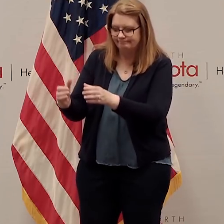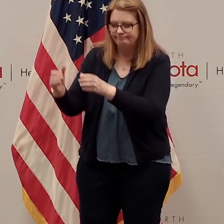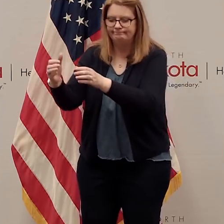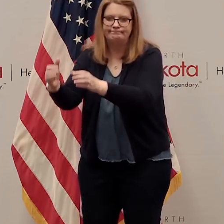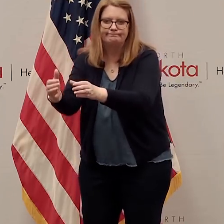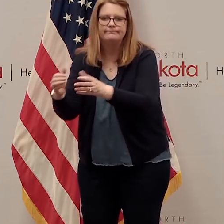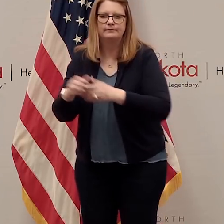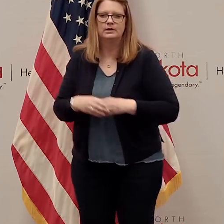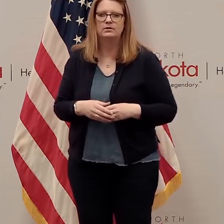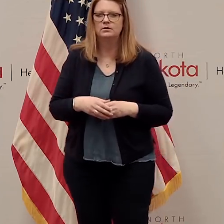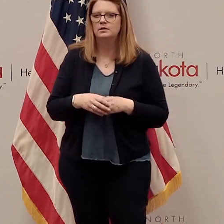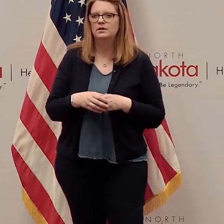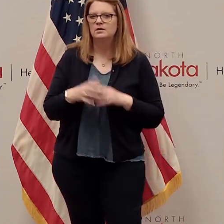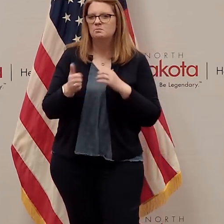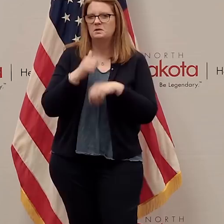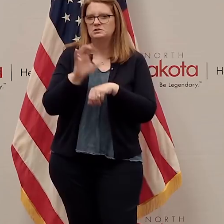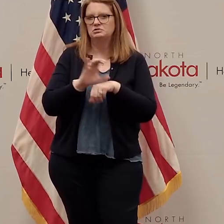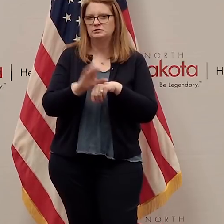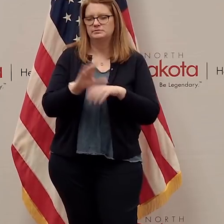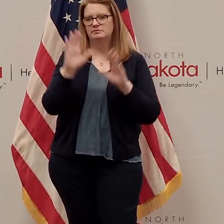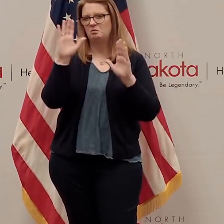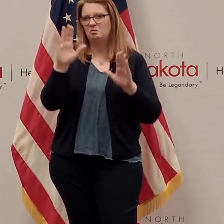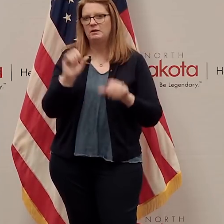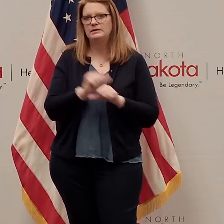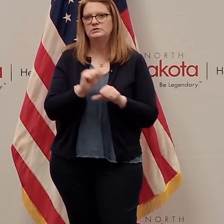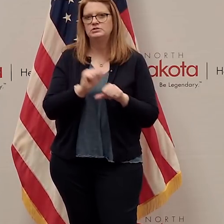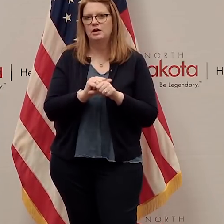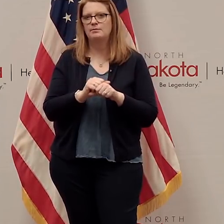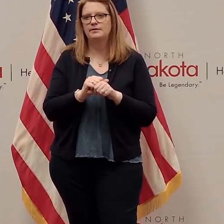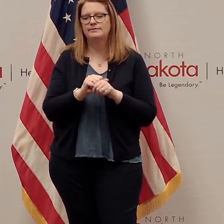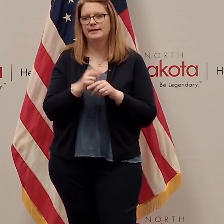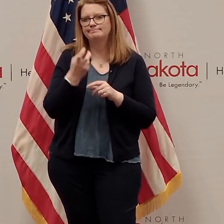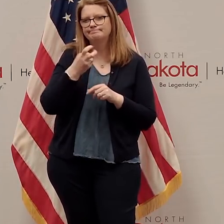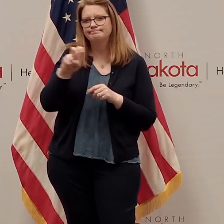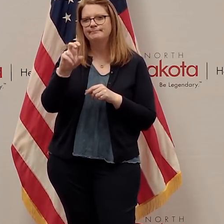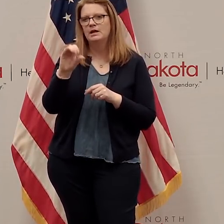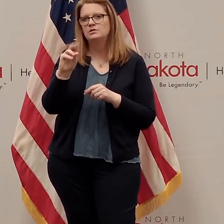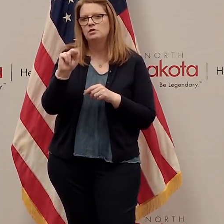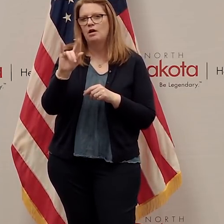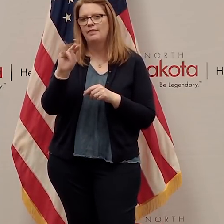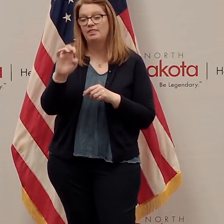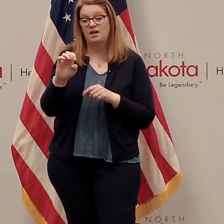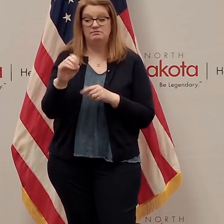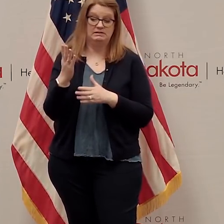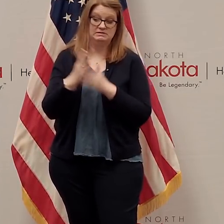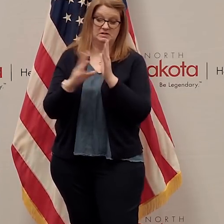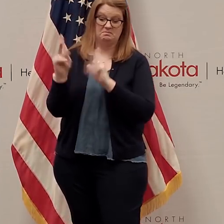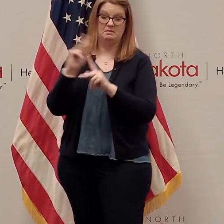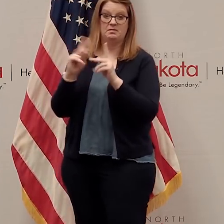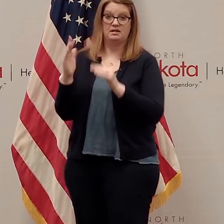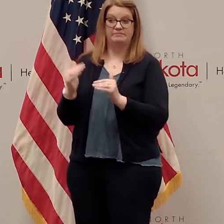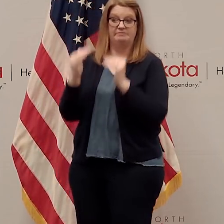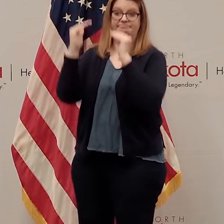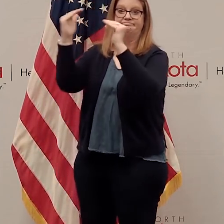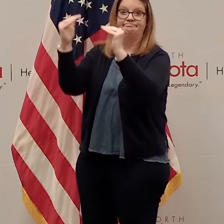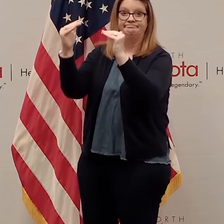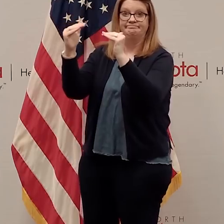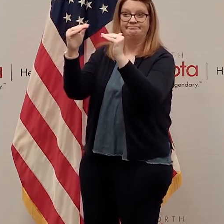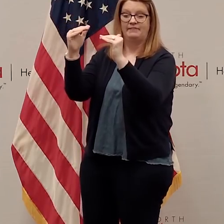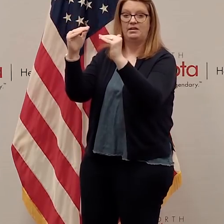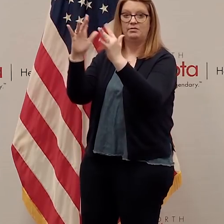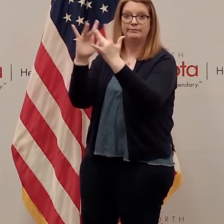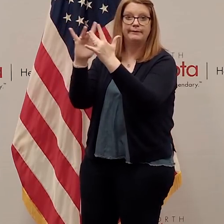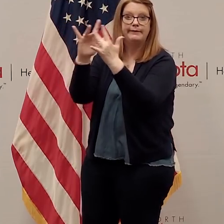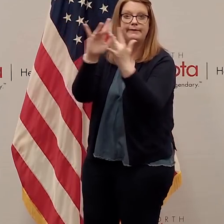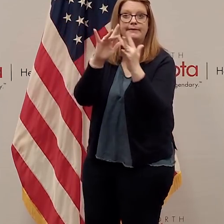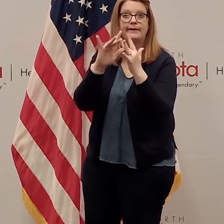online, moving to virtual, and I'm sure some of them maybe have even increased their reach, during this time period, as other businesses have. But we